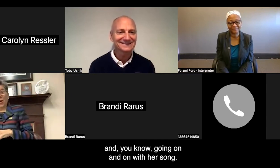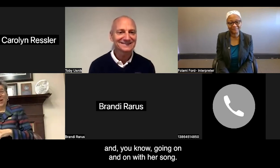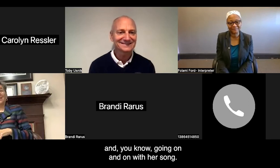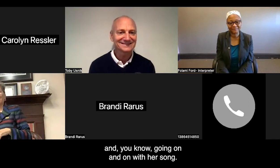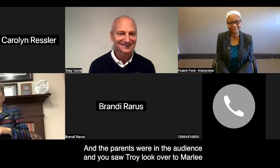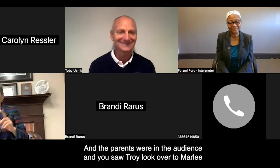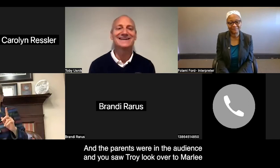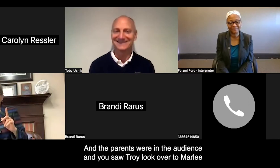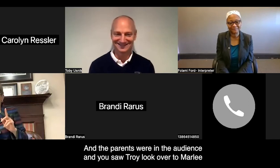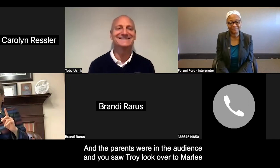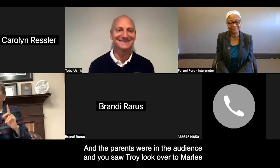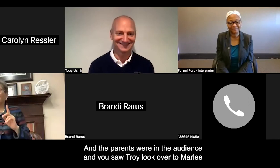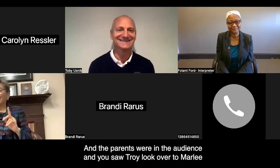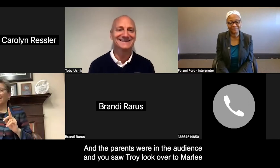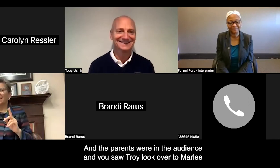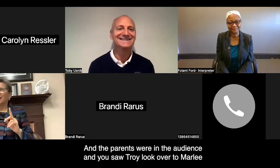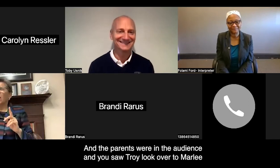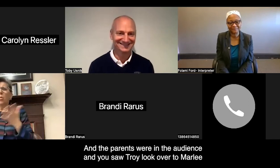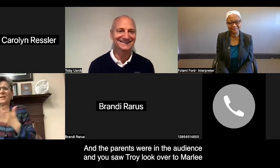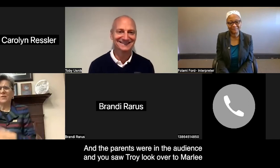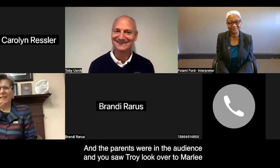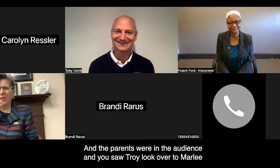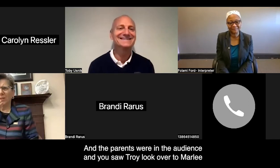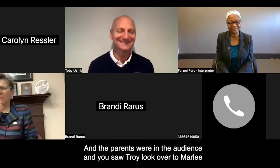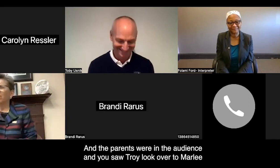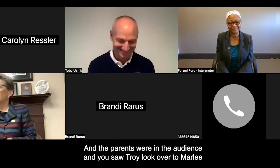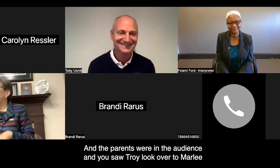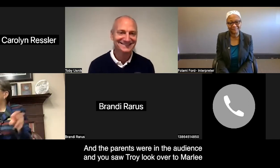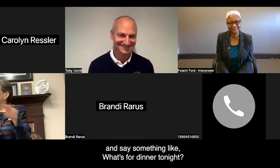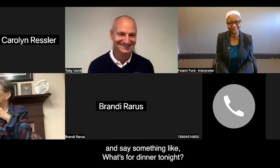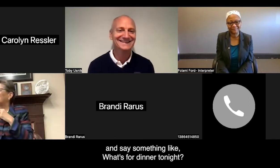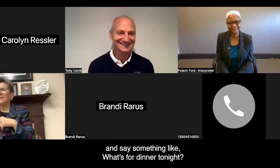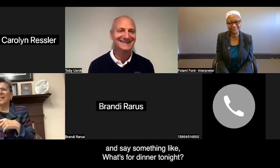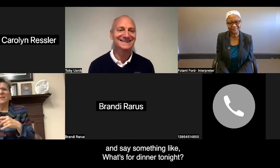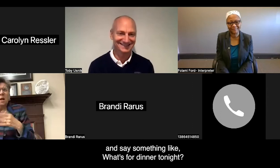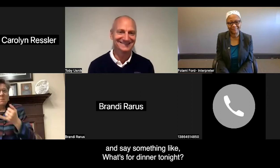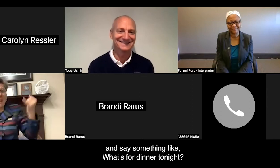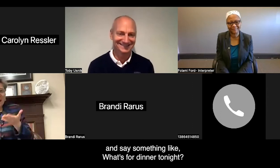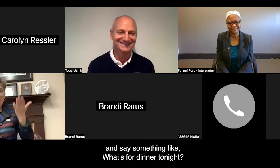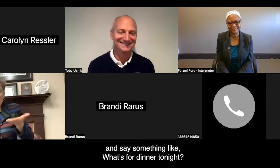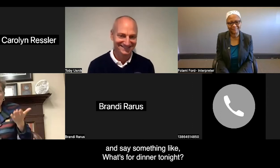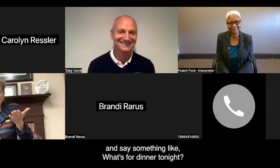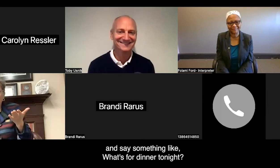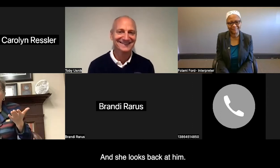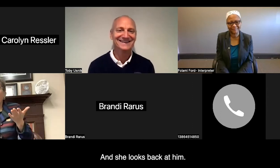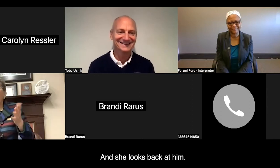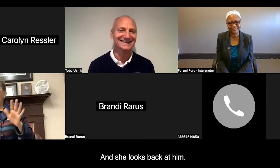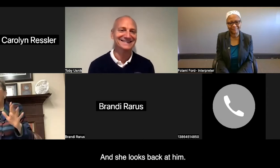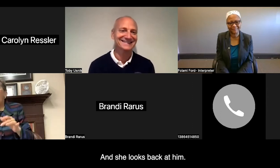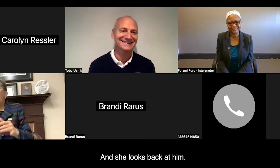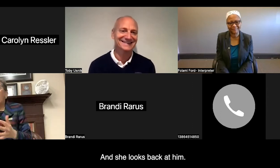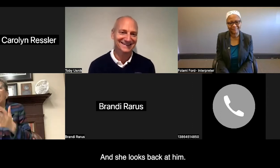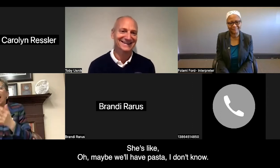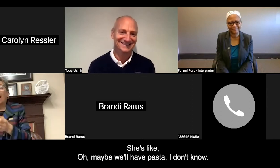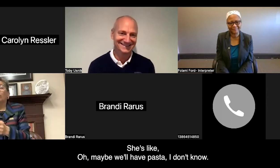the audience and you saw Troy look over to Marley and say something like, what's for dinner tonight? And she looks back at him and she's like, oh, maybe we'll